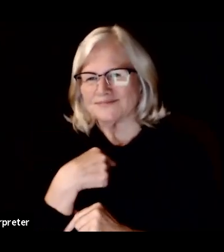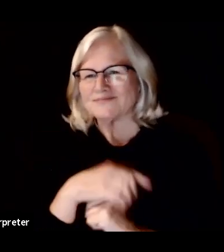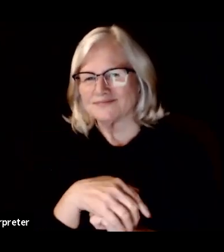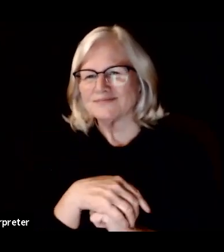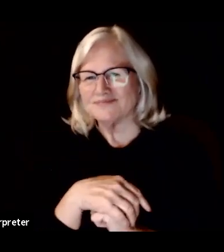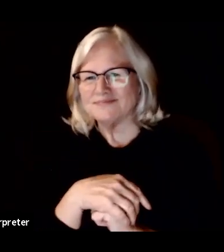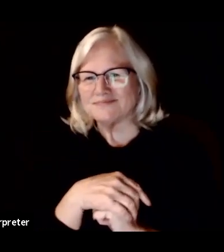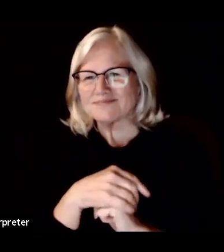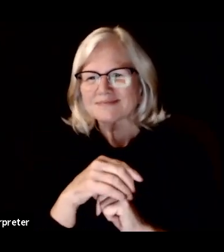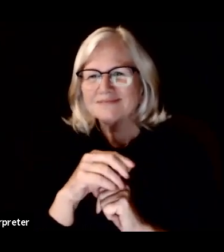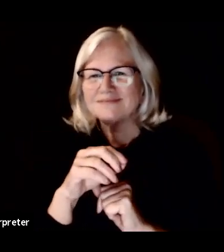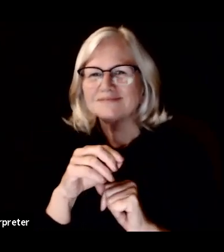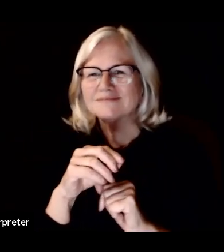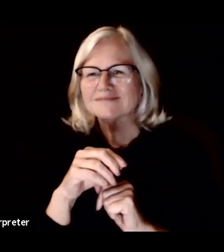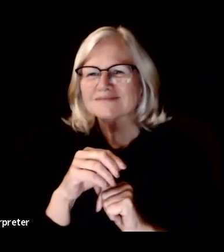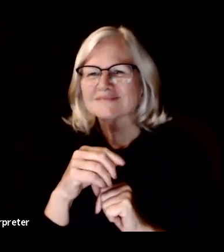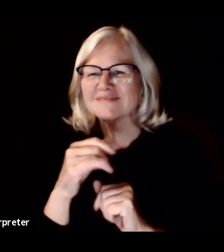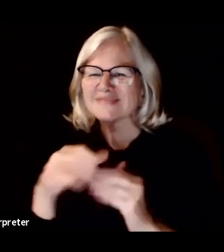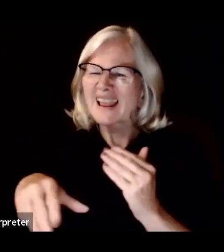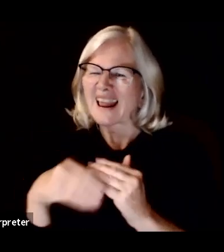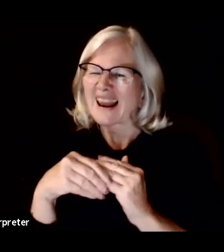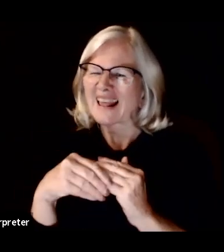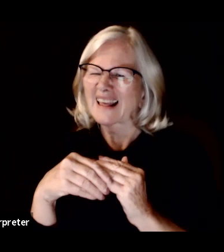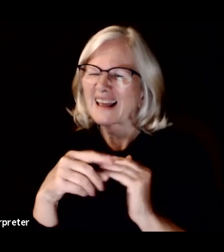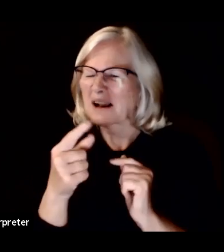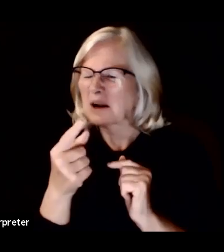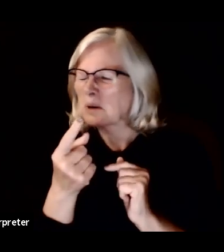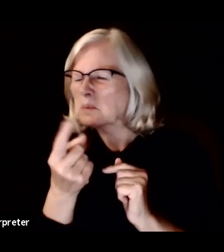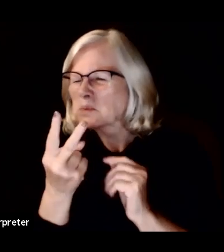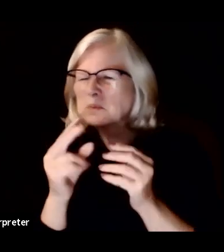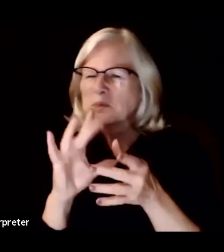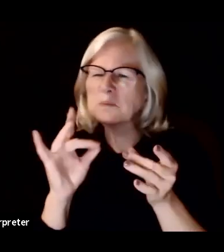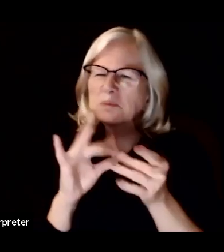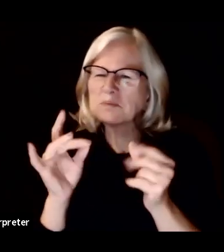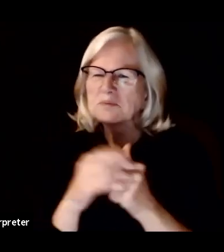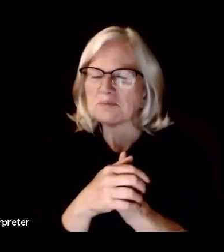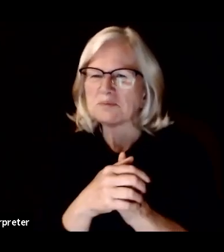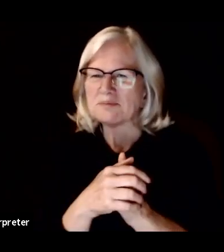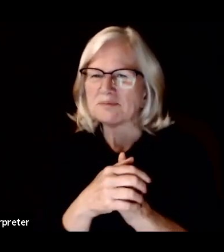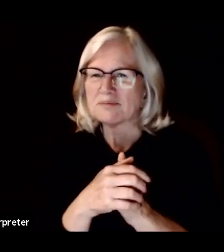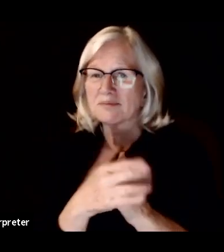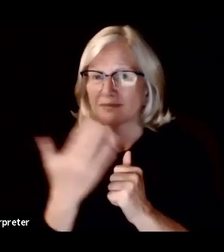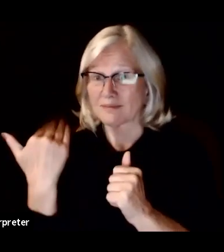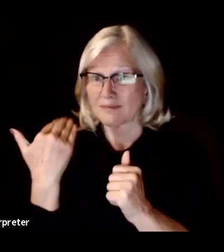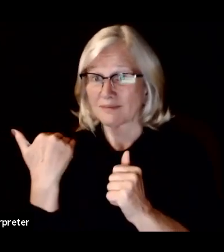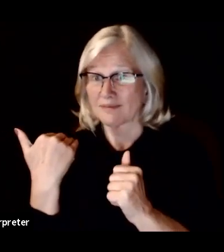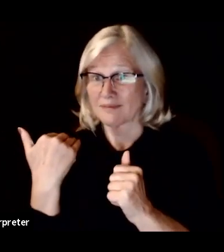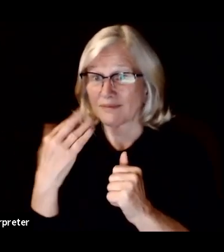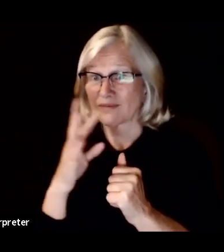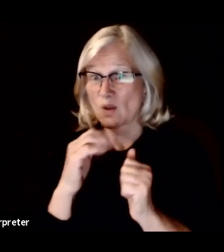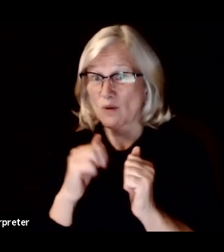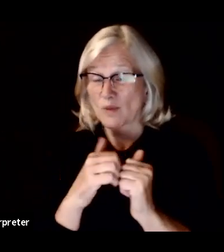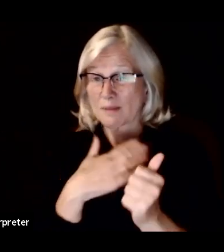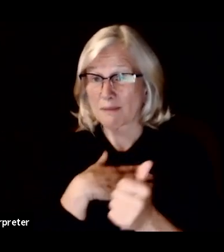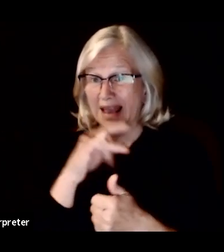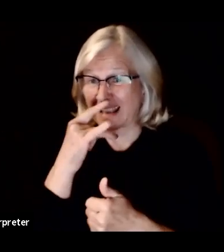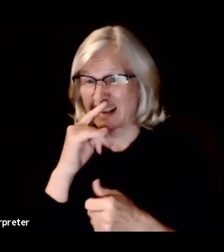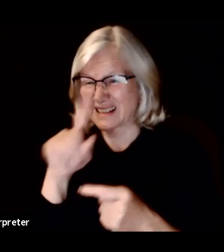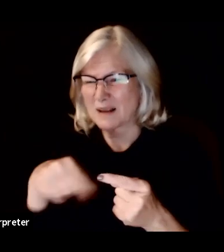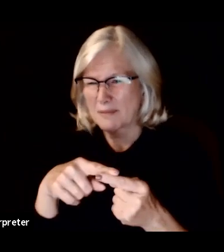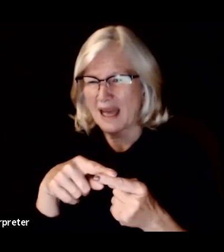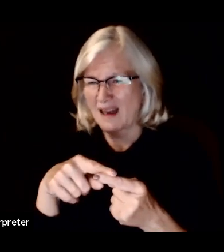things. One is that when I used to talk to my kids about things, sometimes I would say I'm